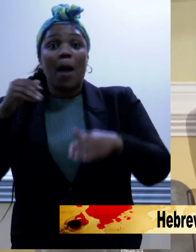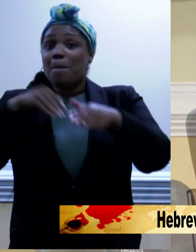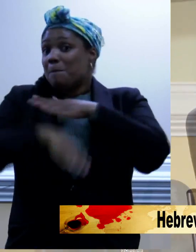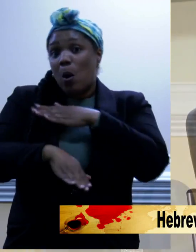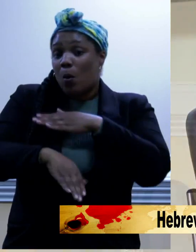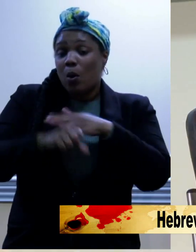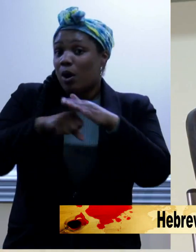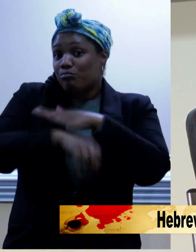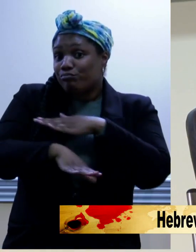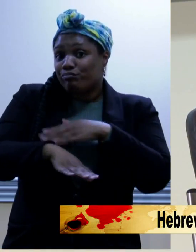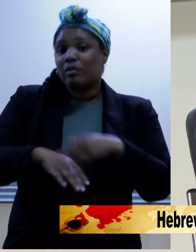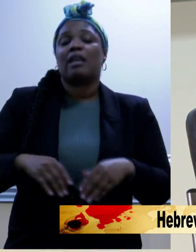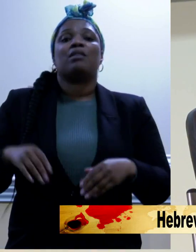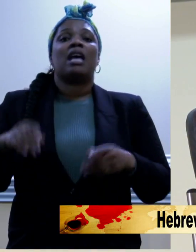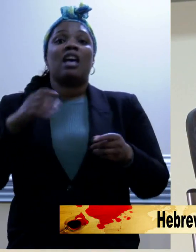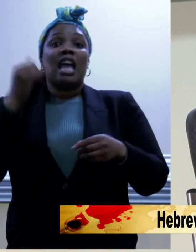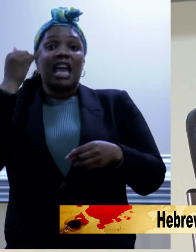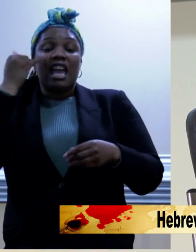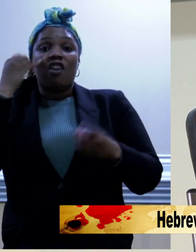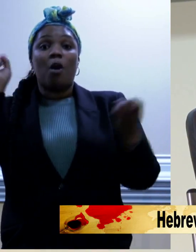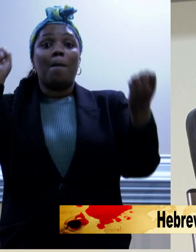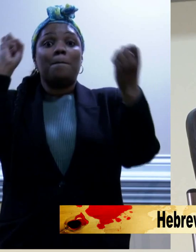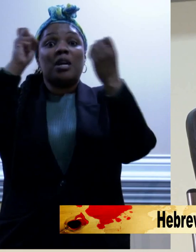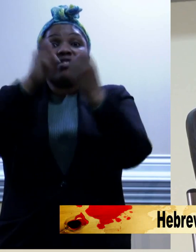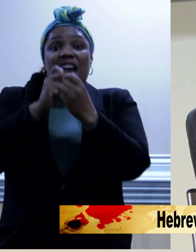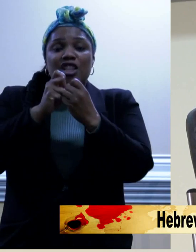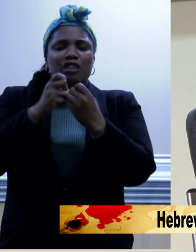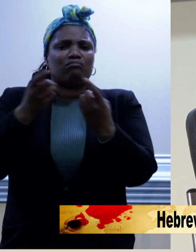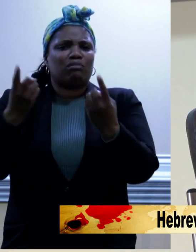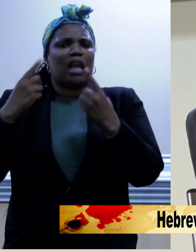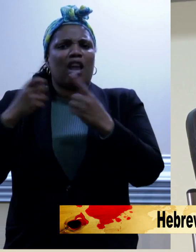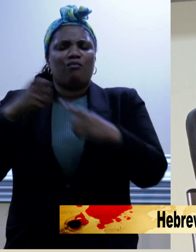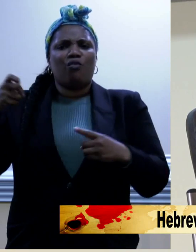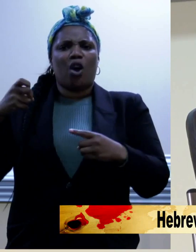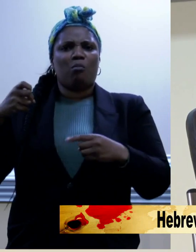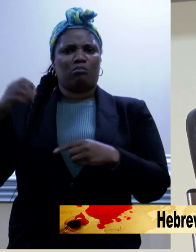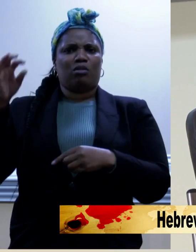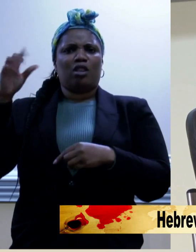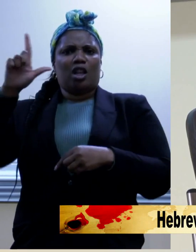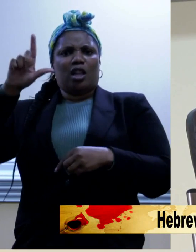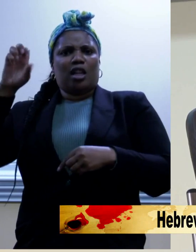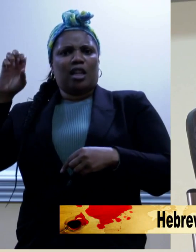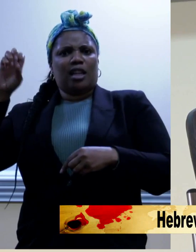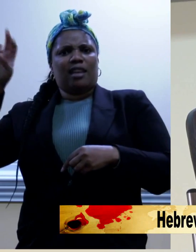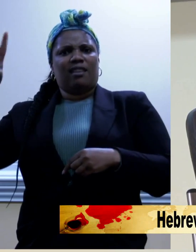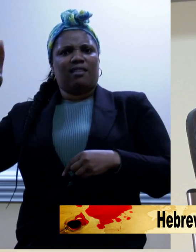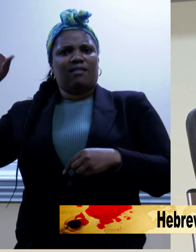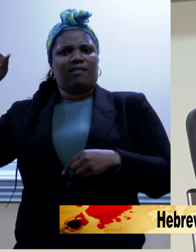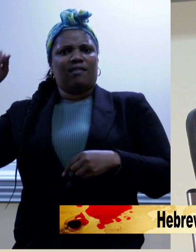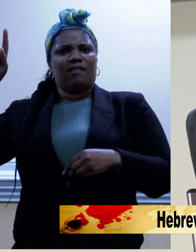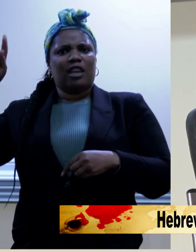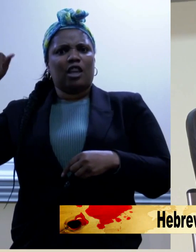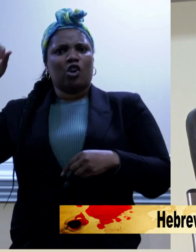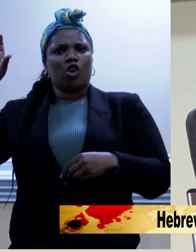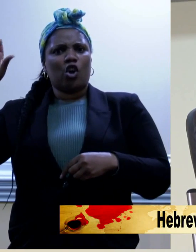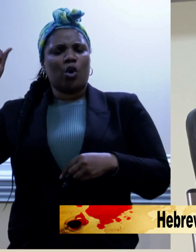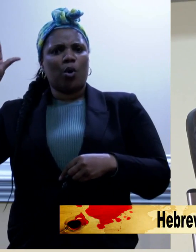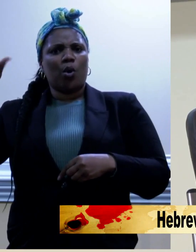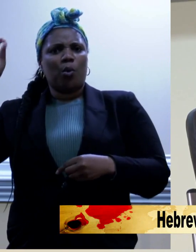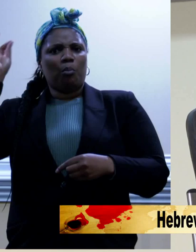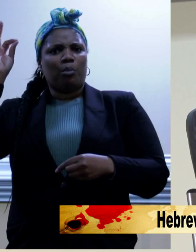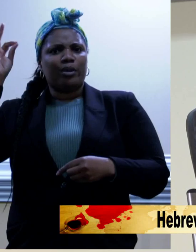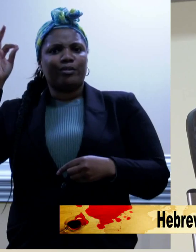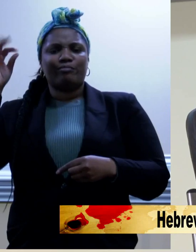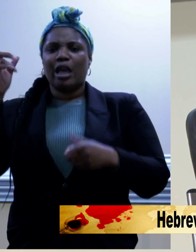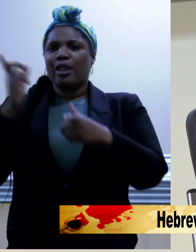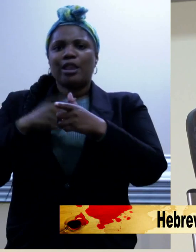If therefore perfection were by the Levitical priesthood, for under it the people received the law, what further need was there